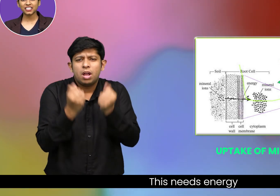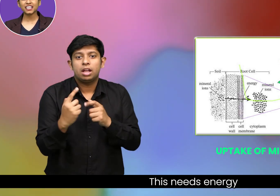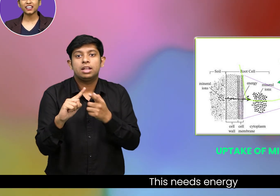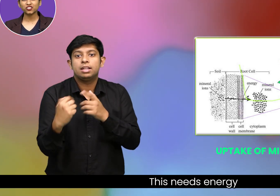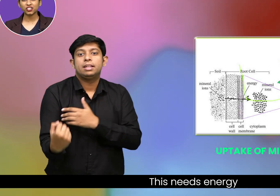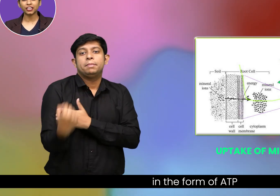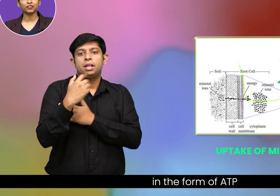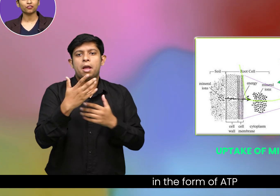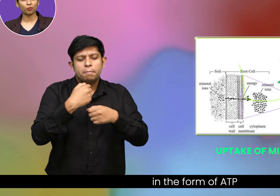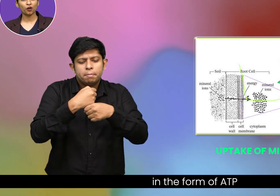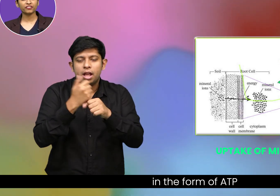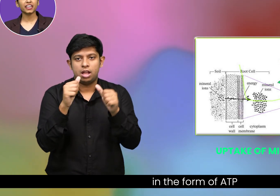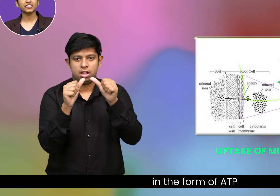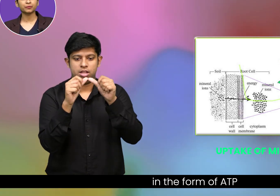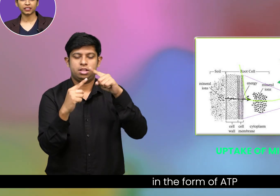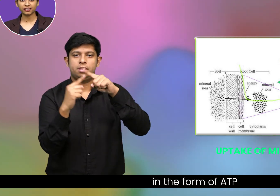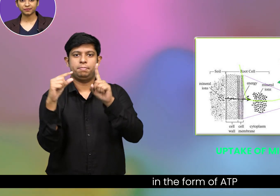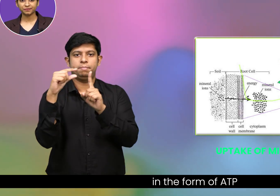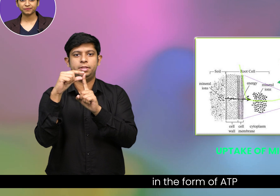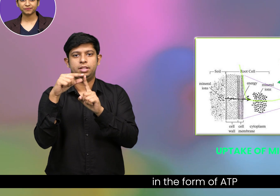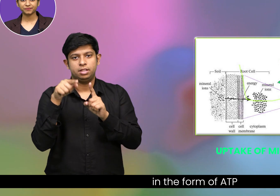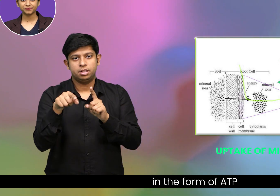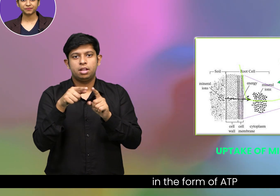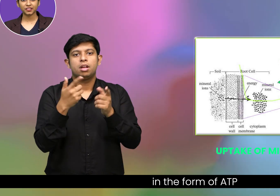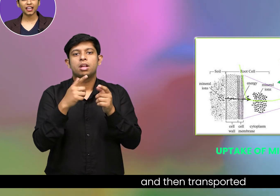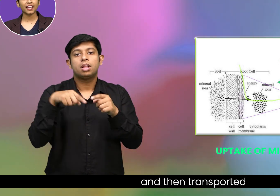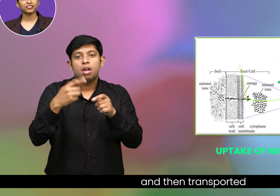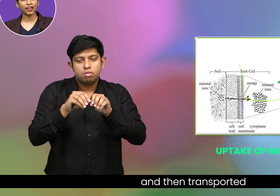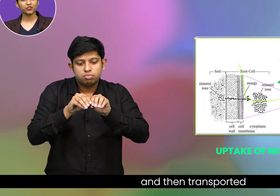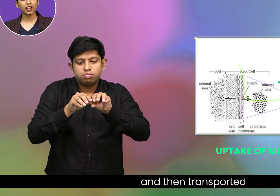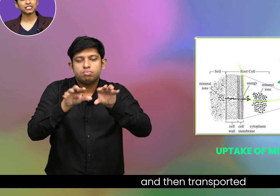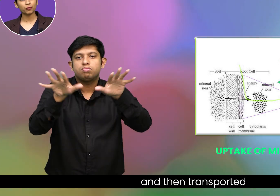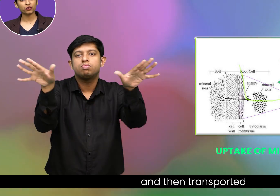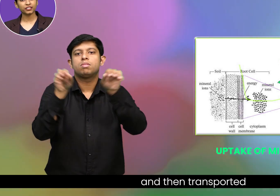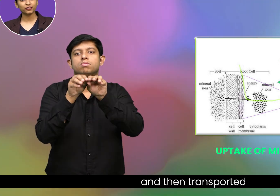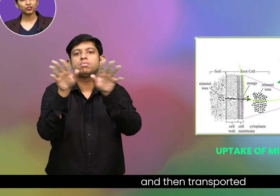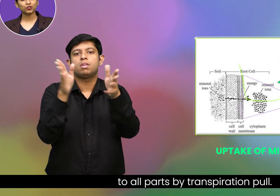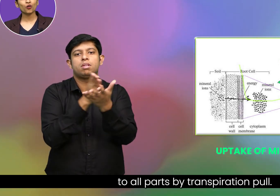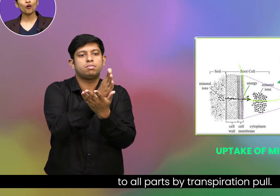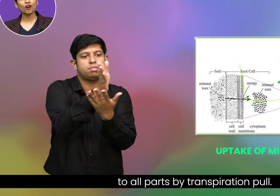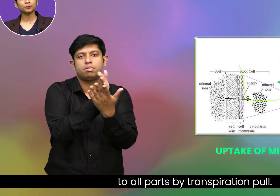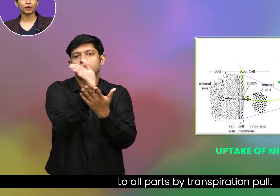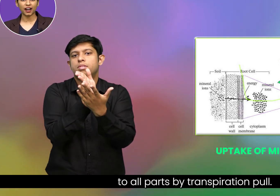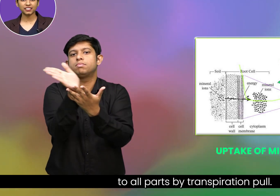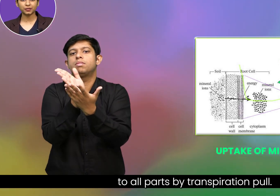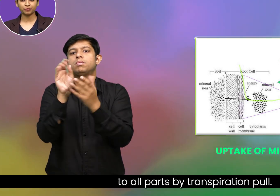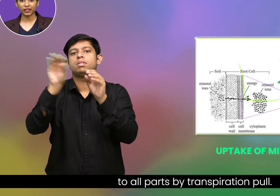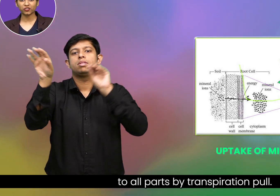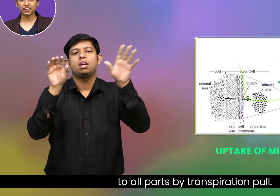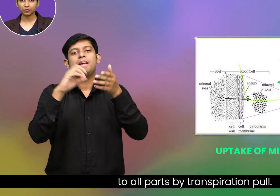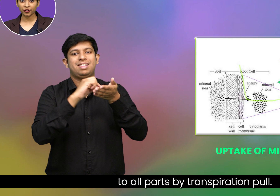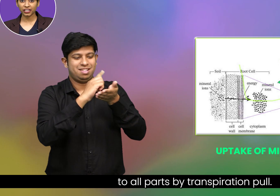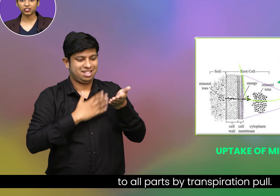This needs energy in the form of ATP and then transported to all parts